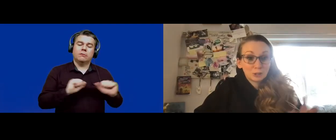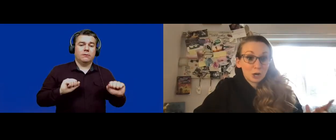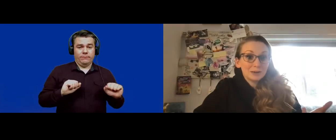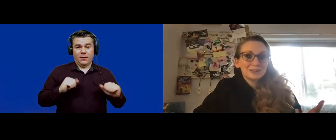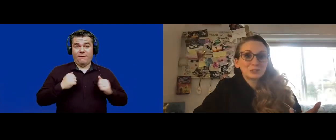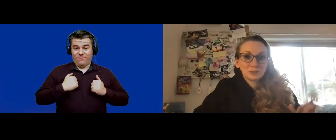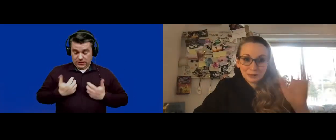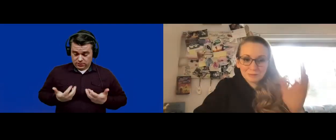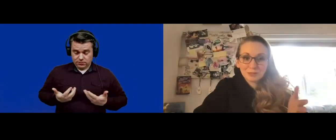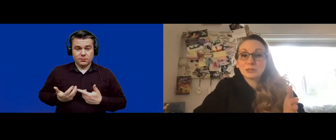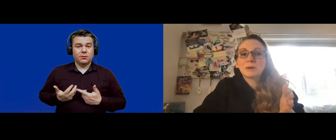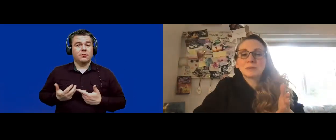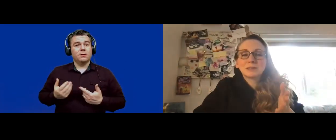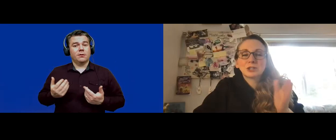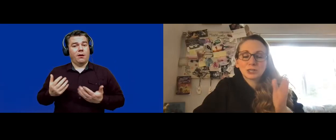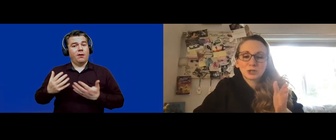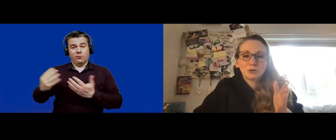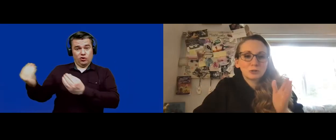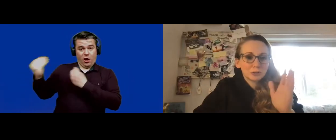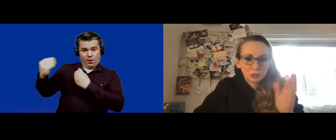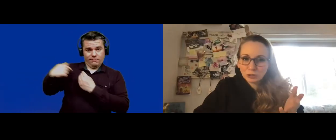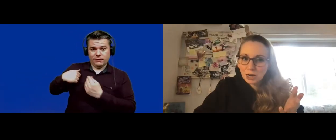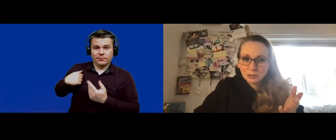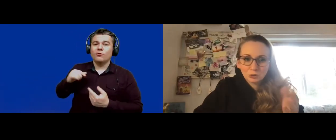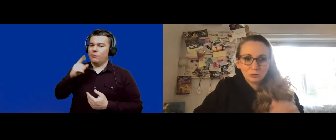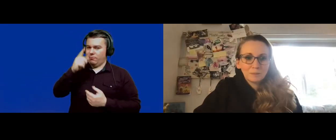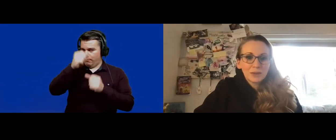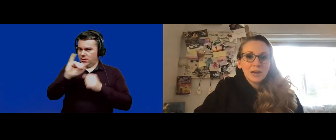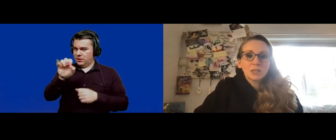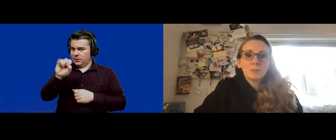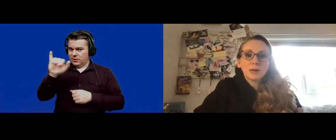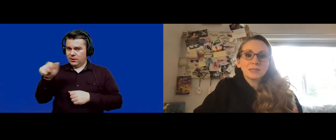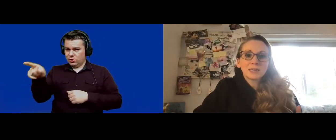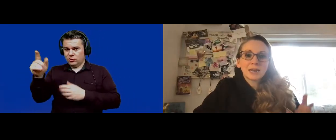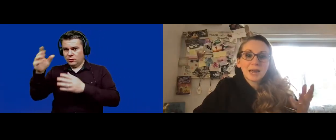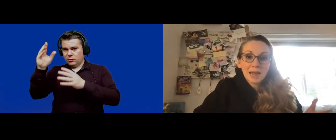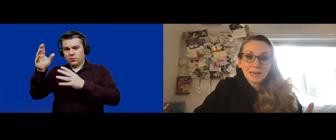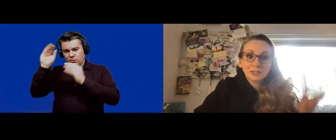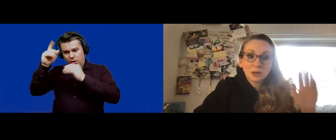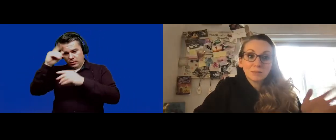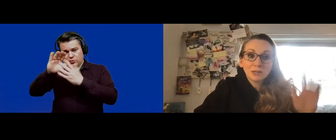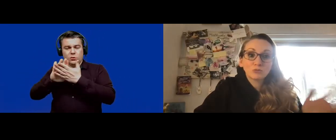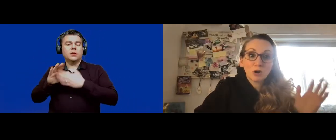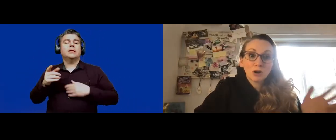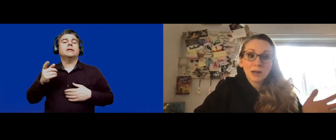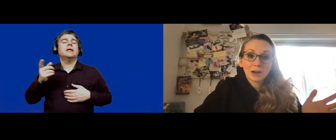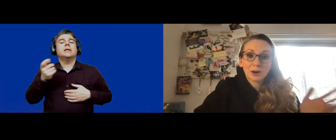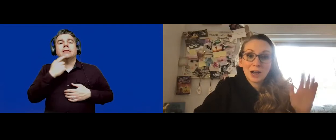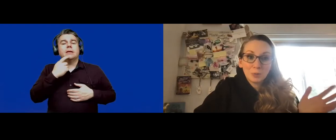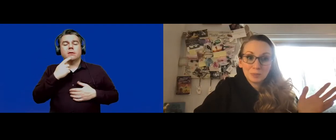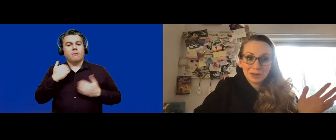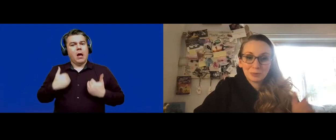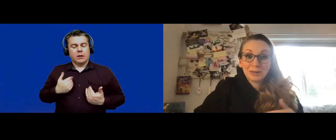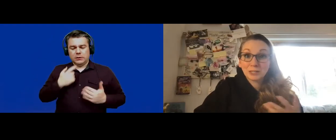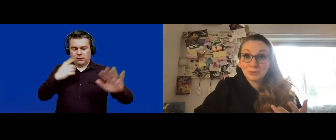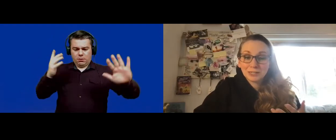I was taught, this is Jessica Hugendorn, that she was taught in school, and the body is saying, hey, something is wrong here,